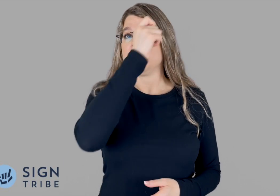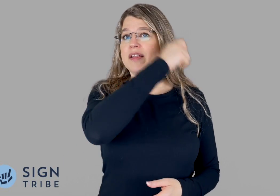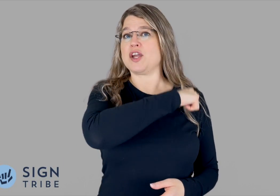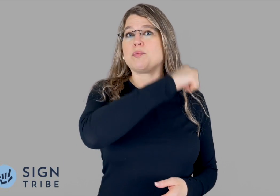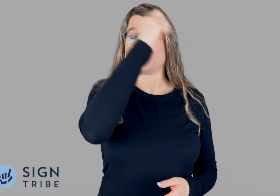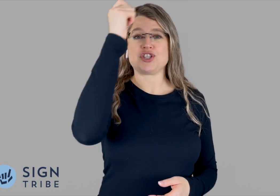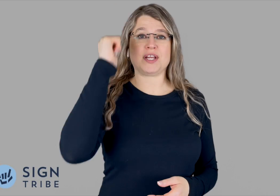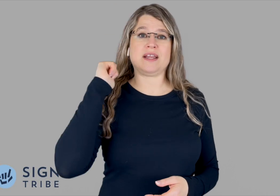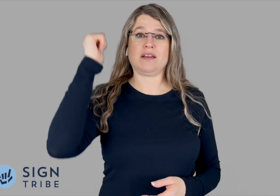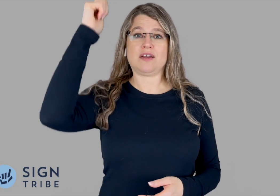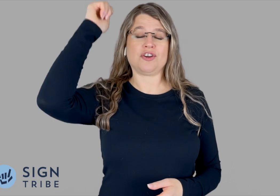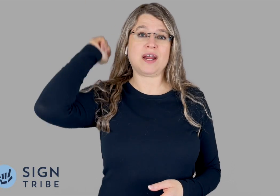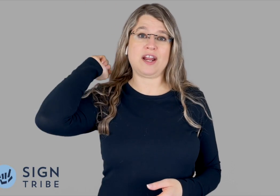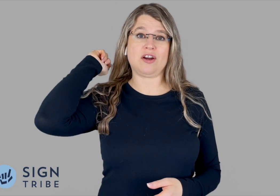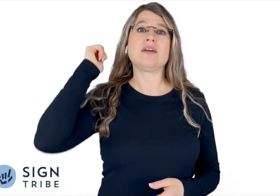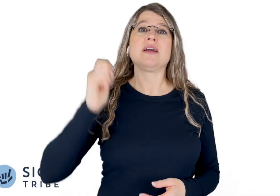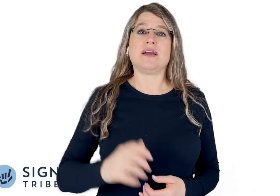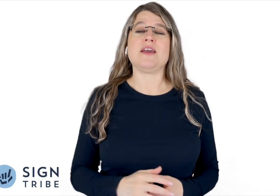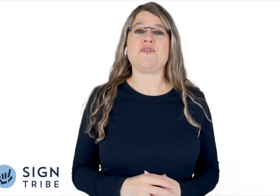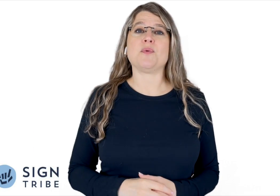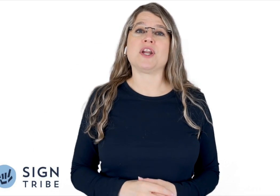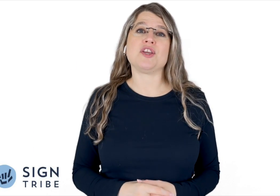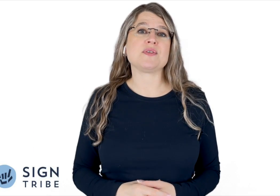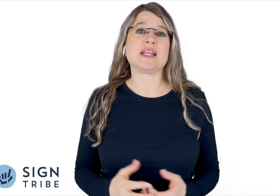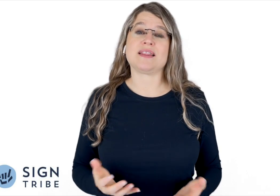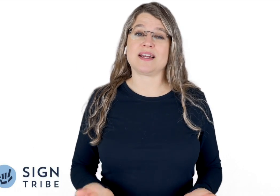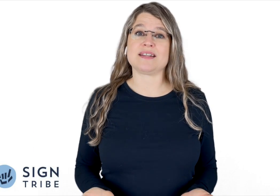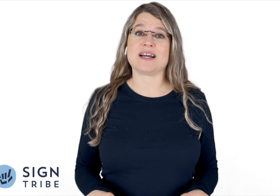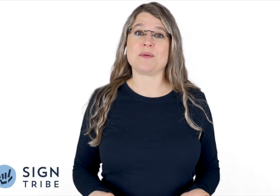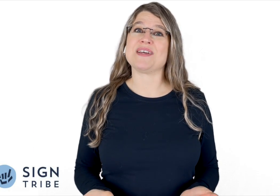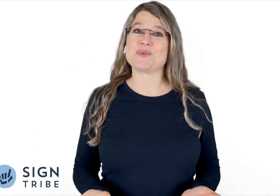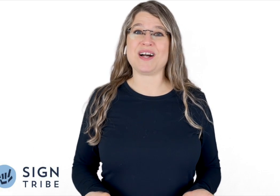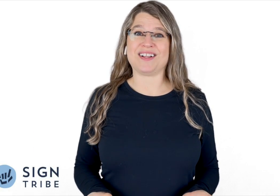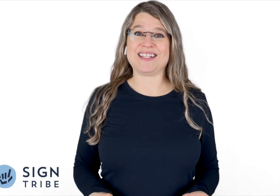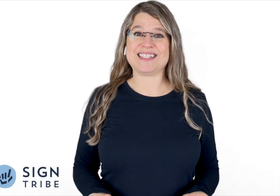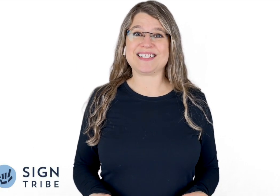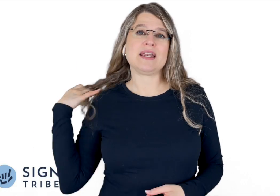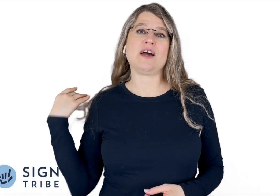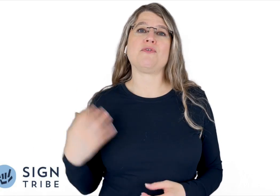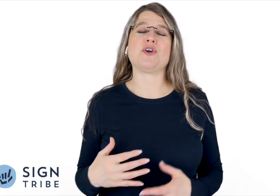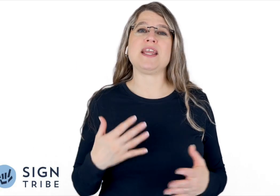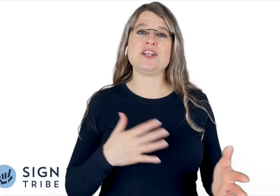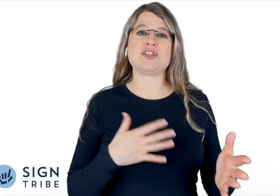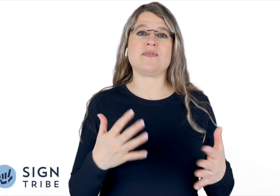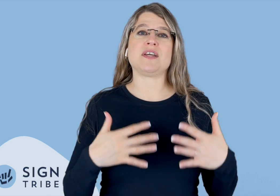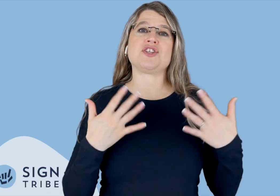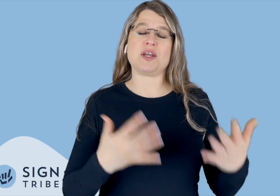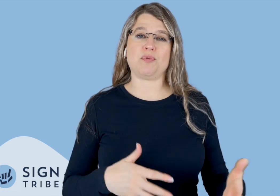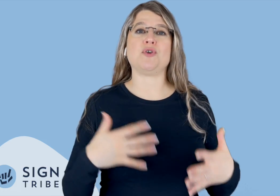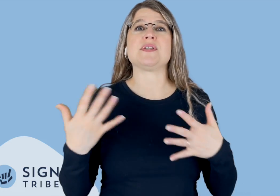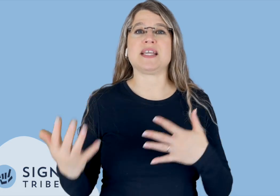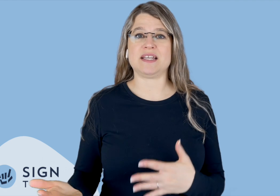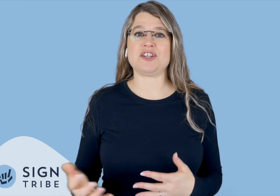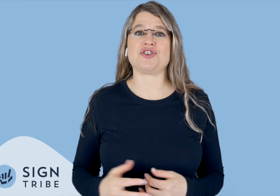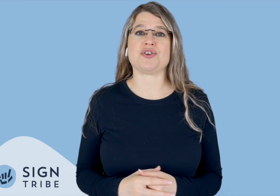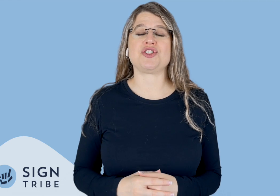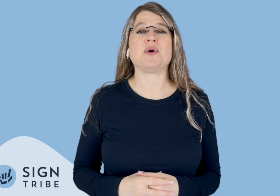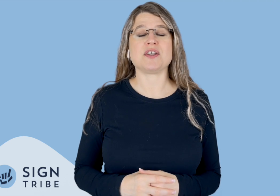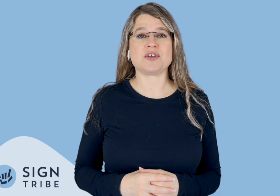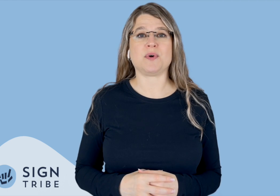like brushing your hair if you want to use it at that time as well. Now, for each of the shampoos and conditioners, you also want